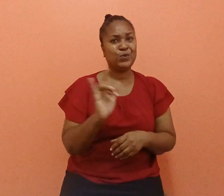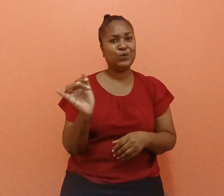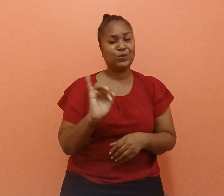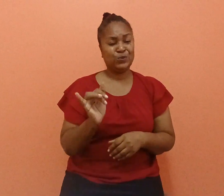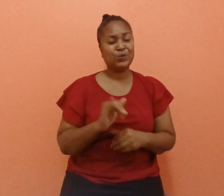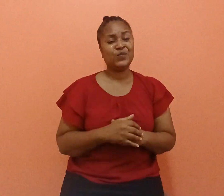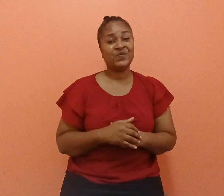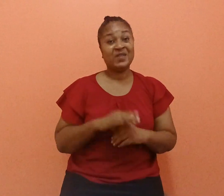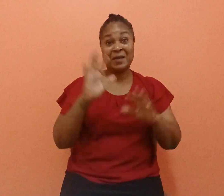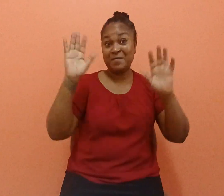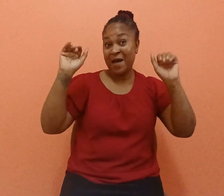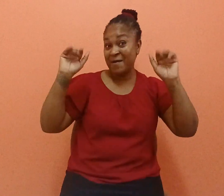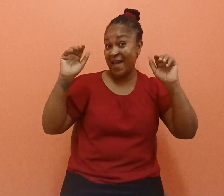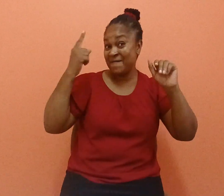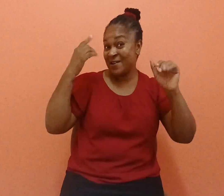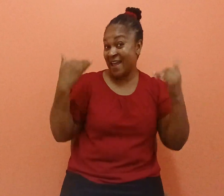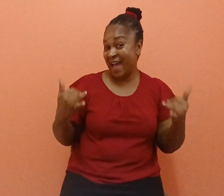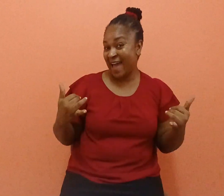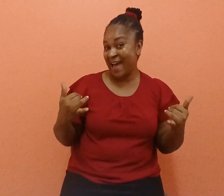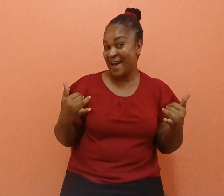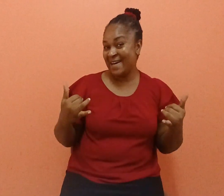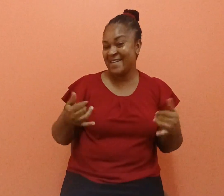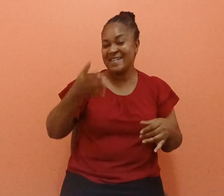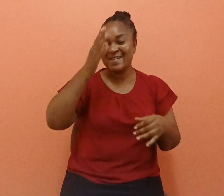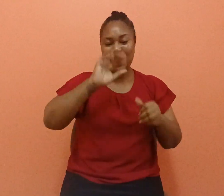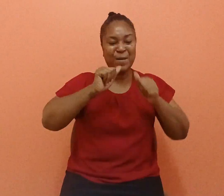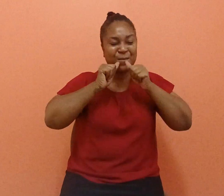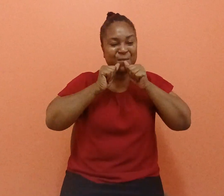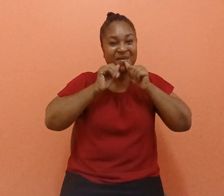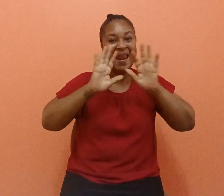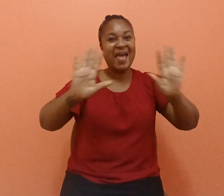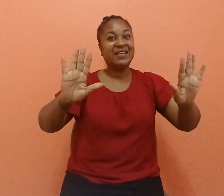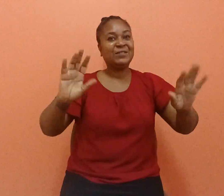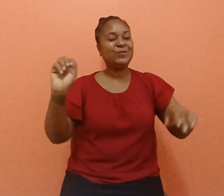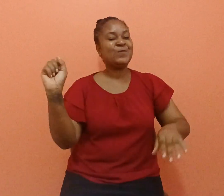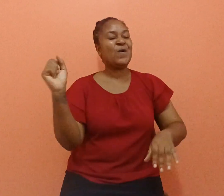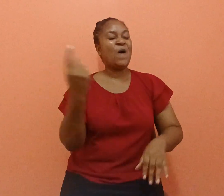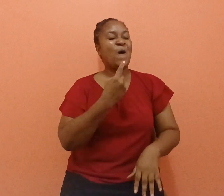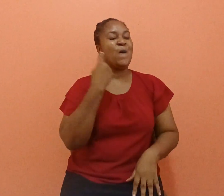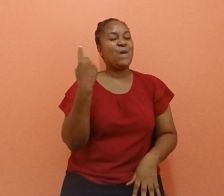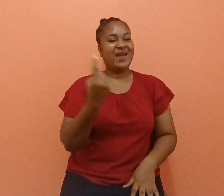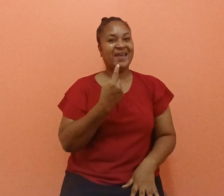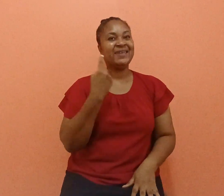Bye for now. God bless you always.